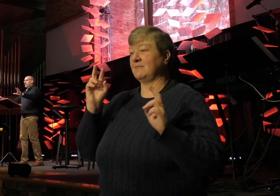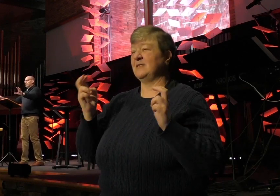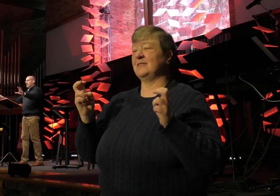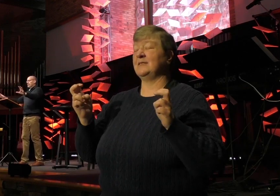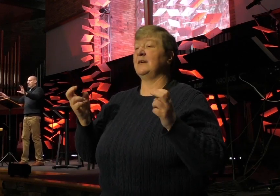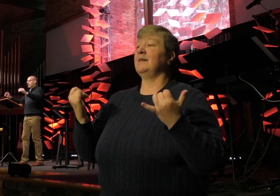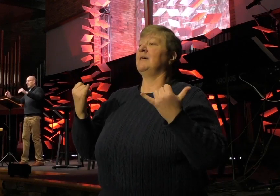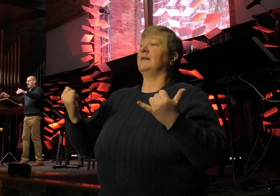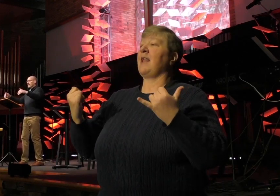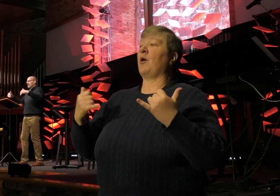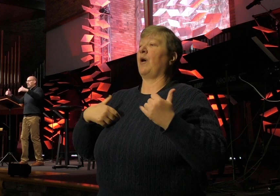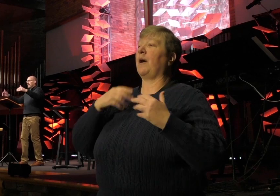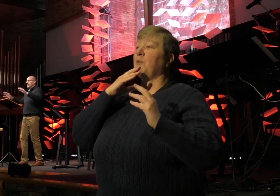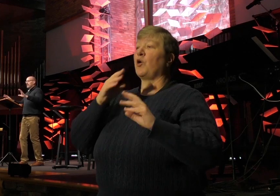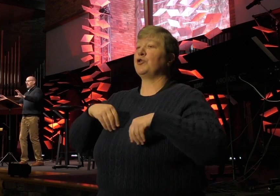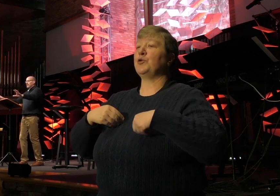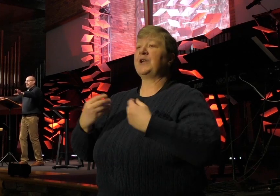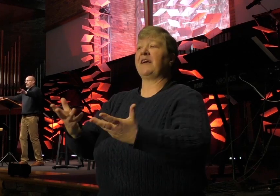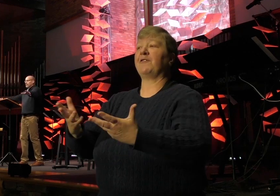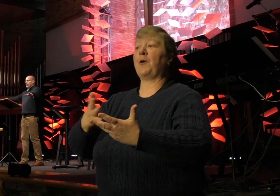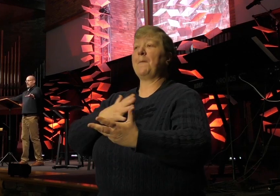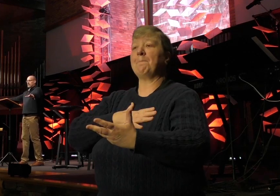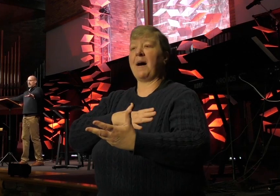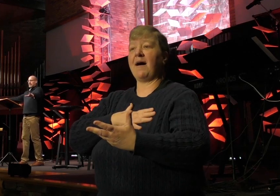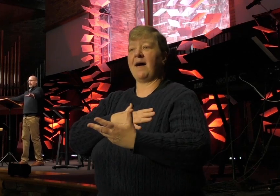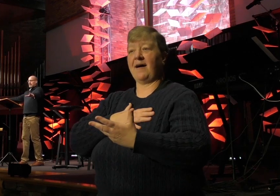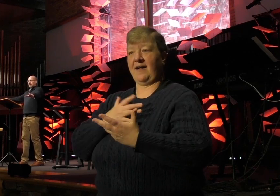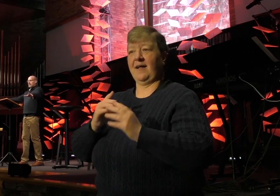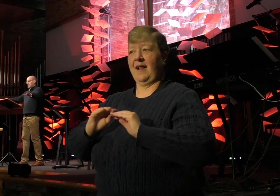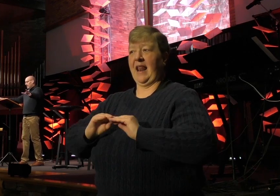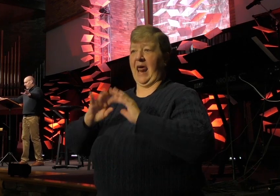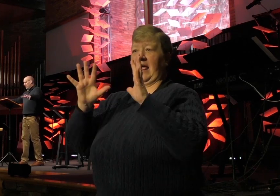I am going to give you my light, my life. I'm going to dwell